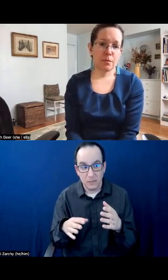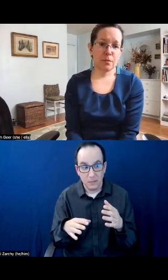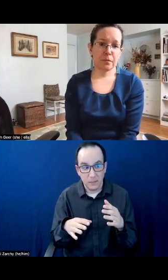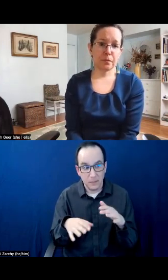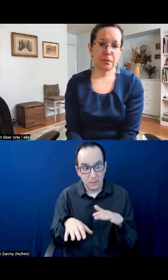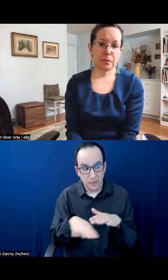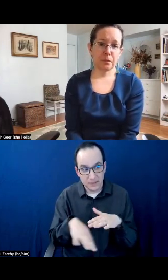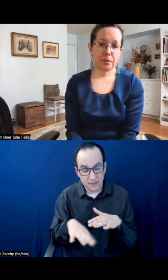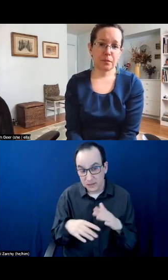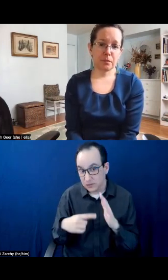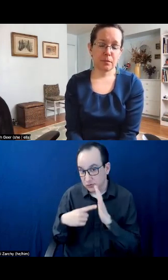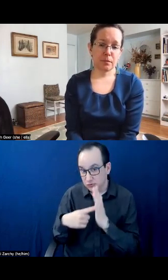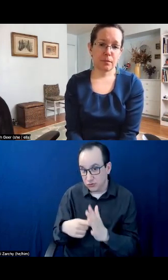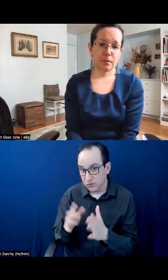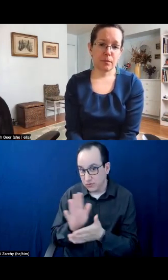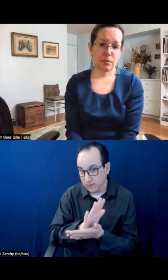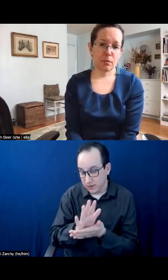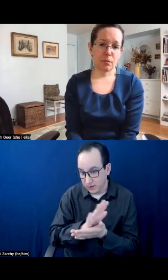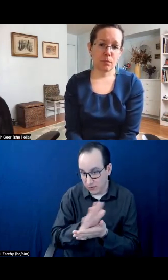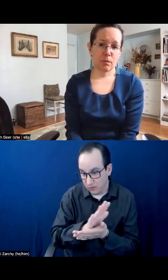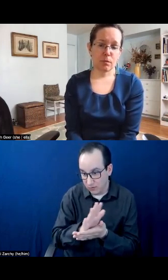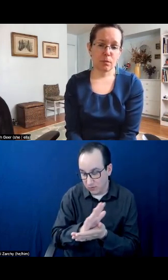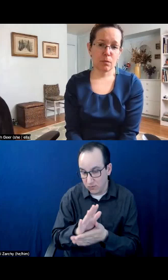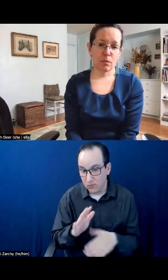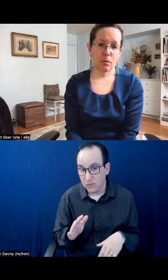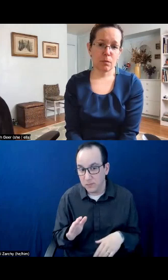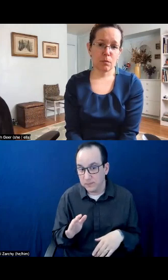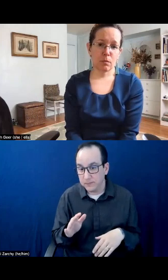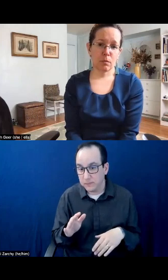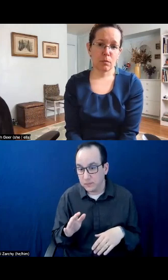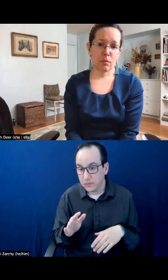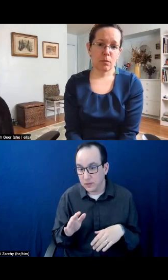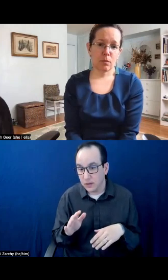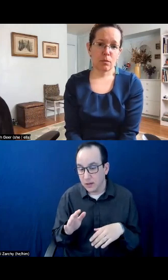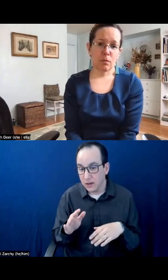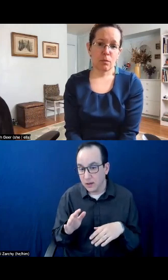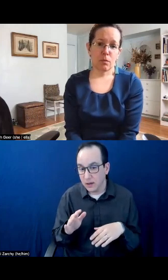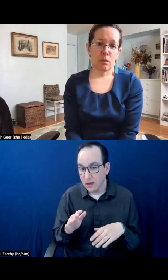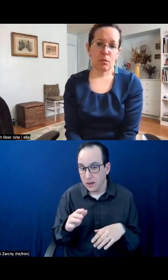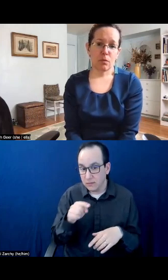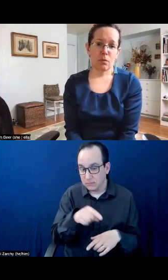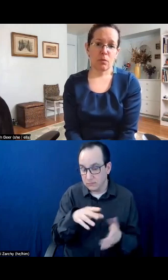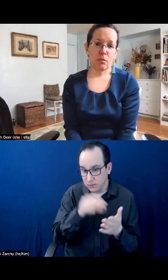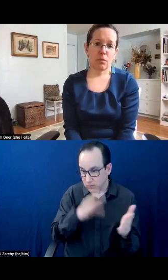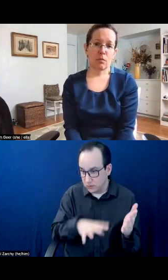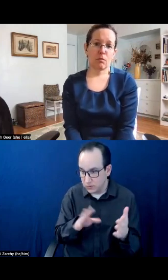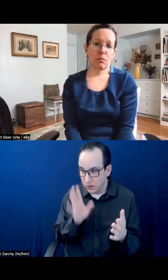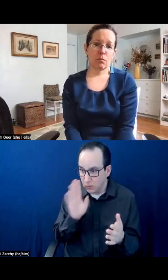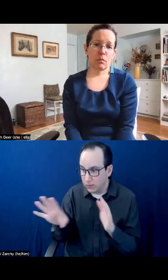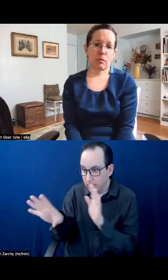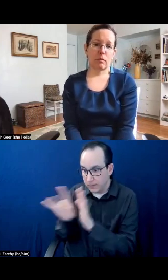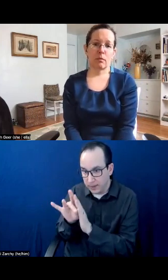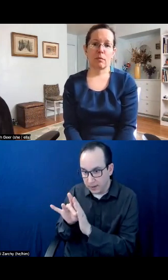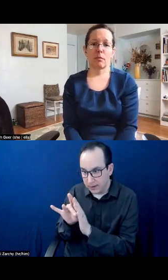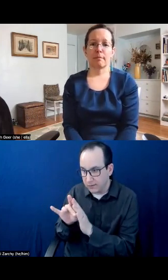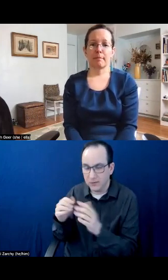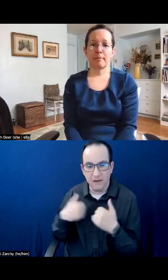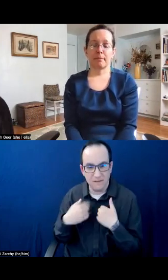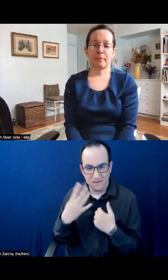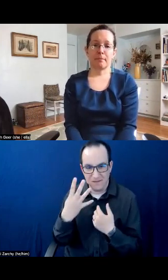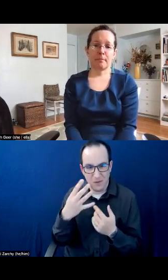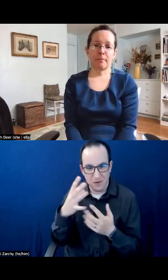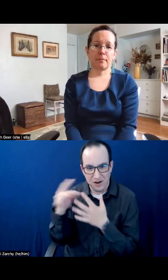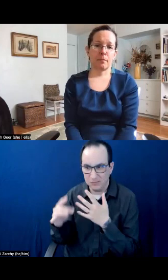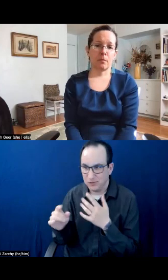for a receptive type of assessment. Basically, you show the student a video, and the student